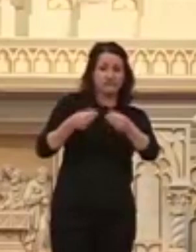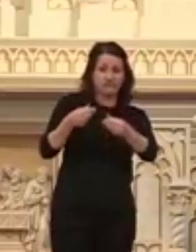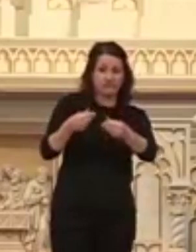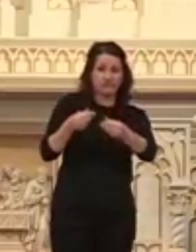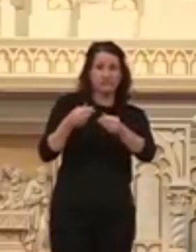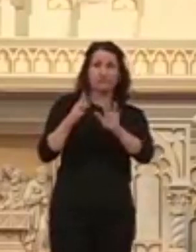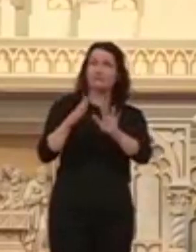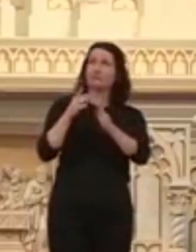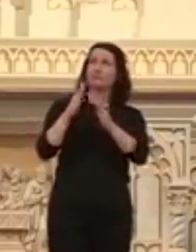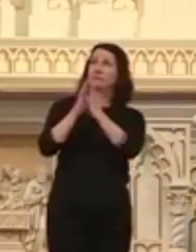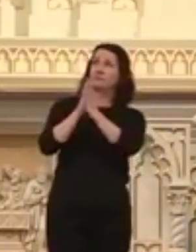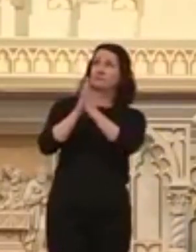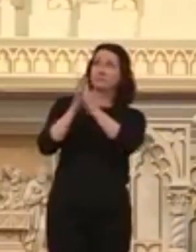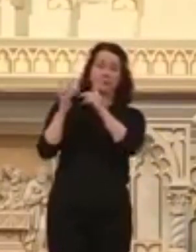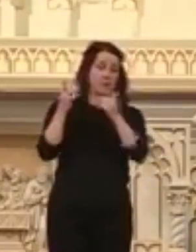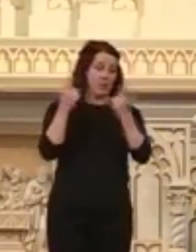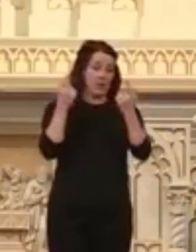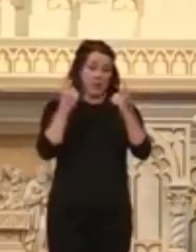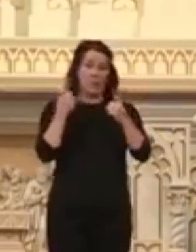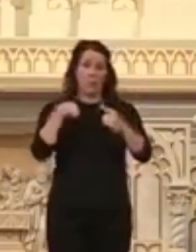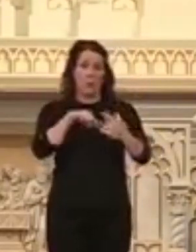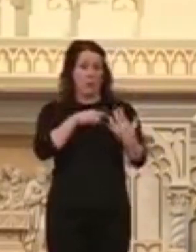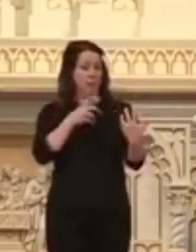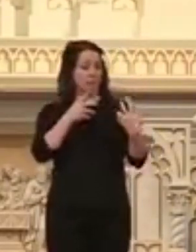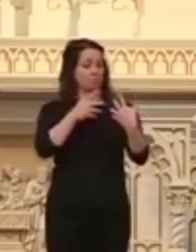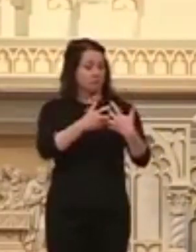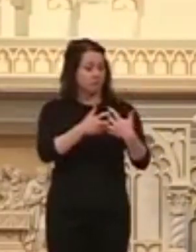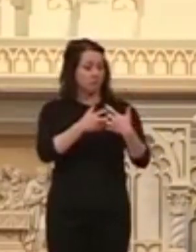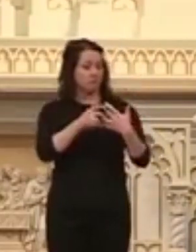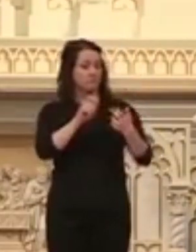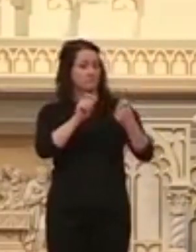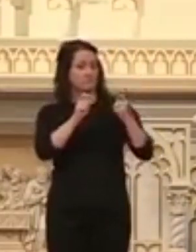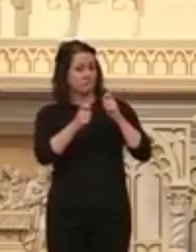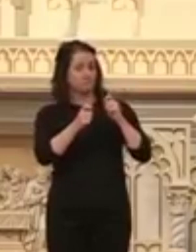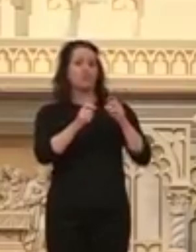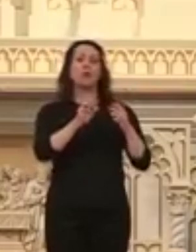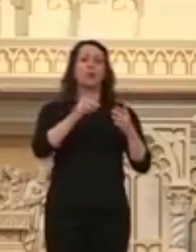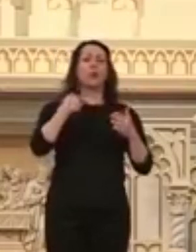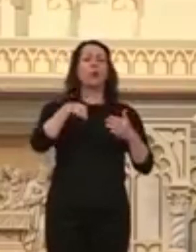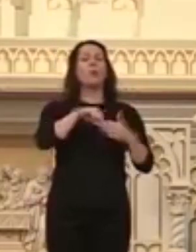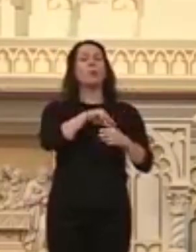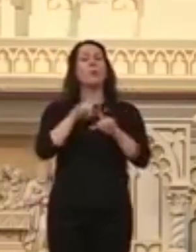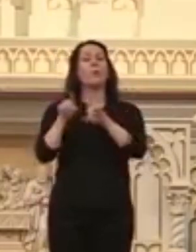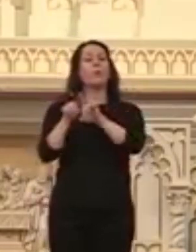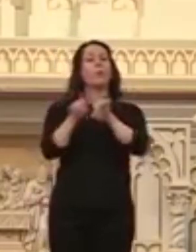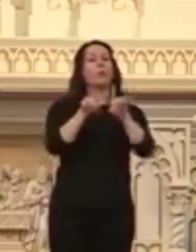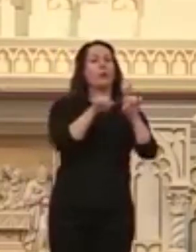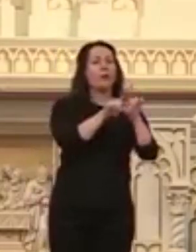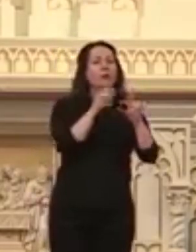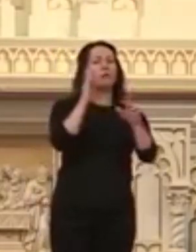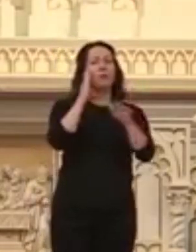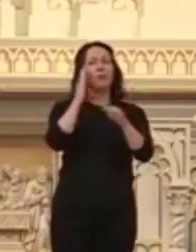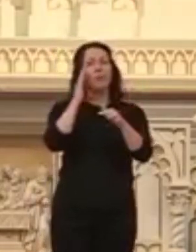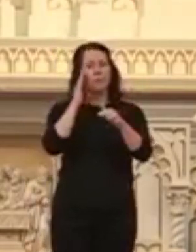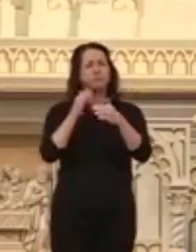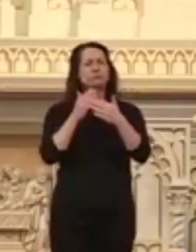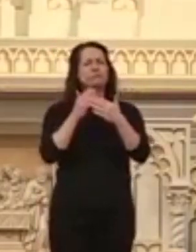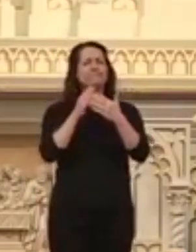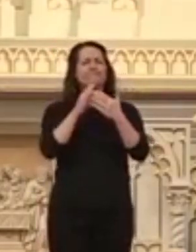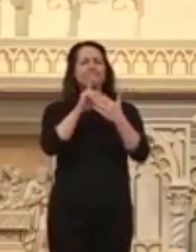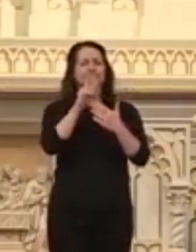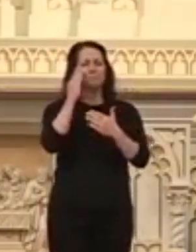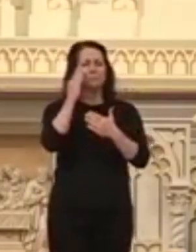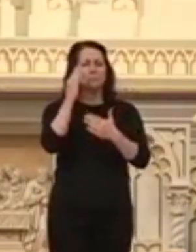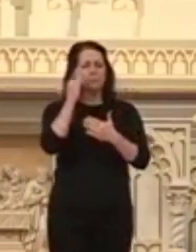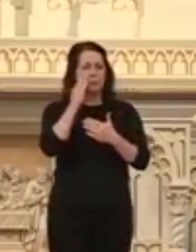as, being conformed to him, we have borne by the law of nature the